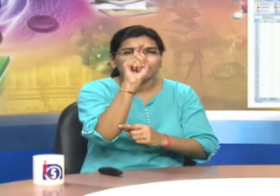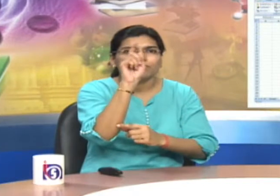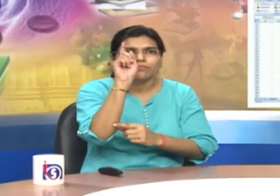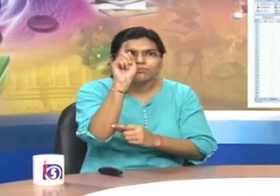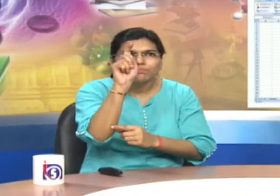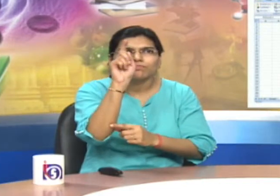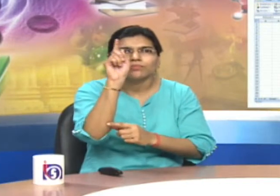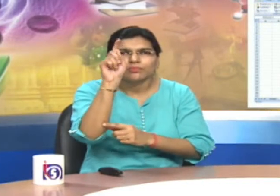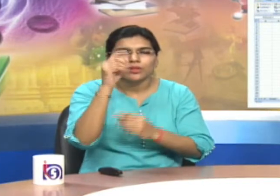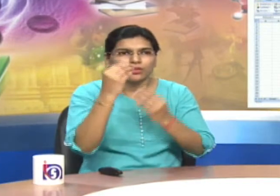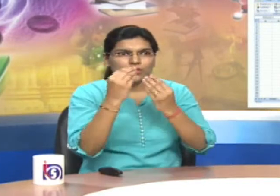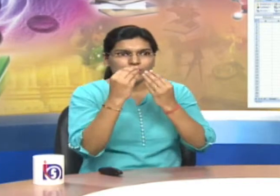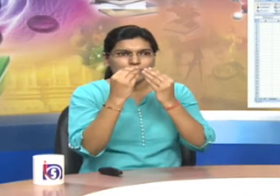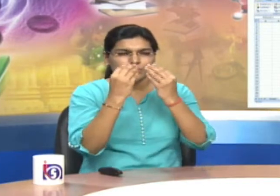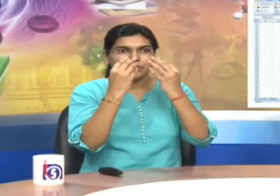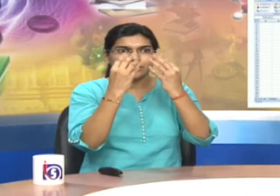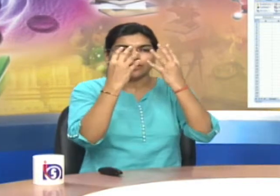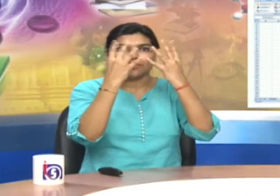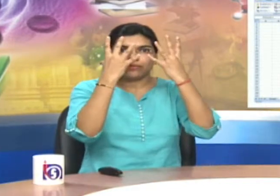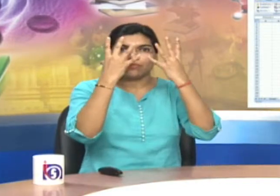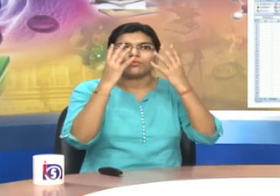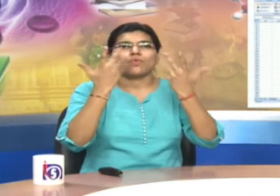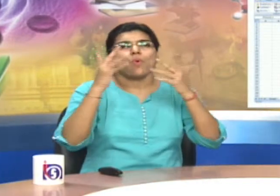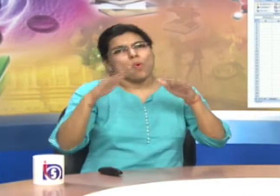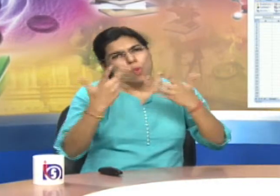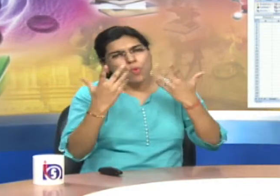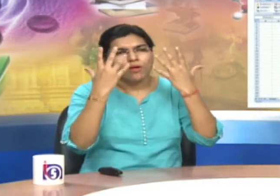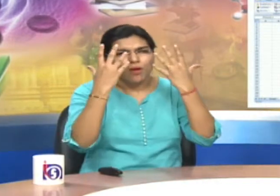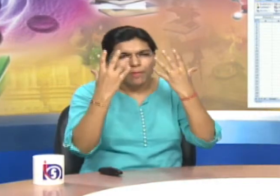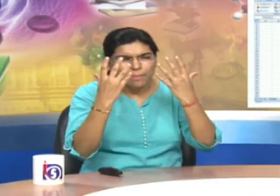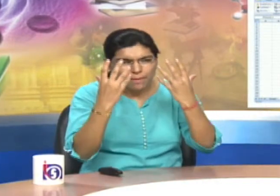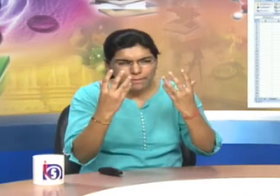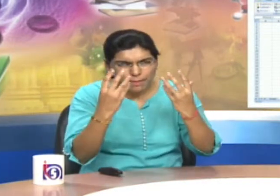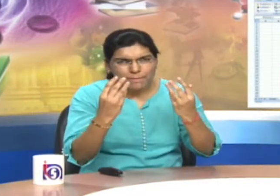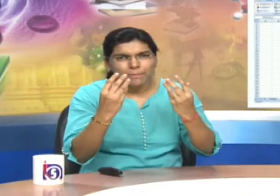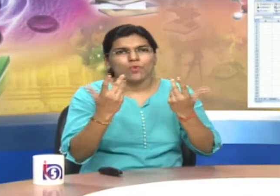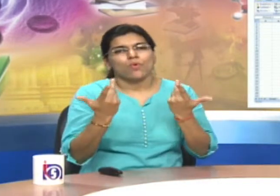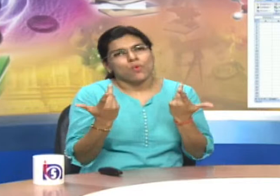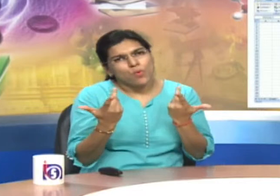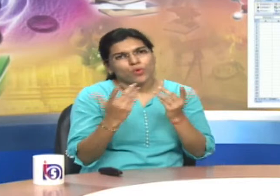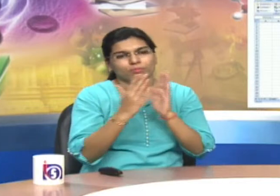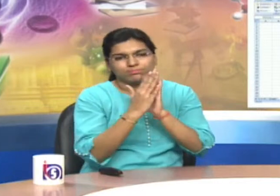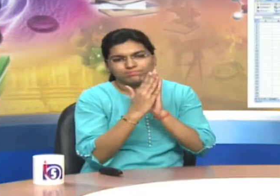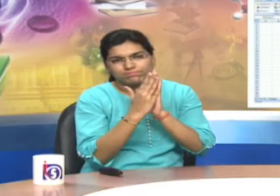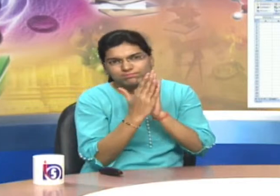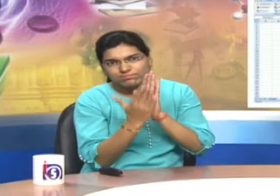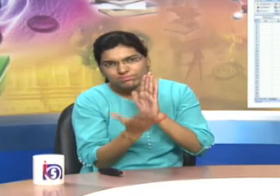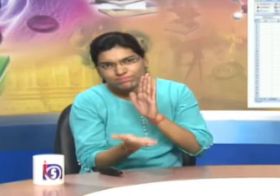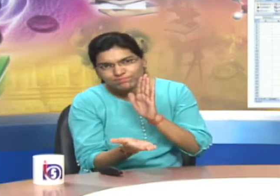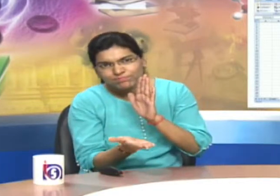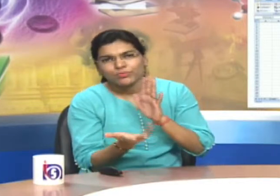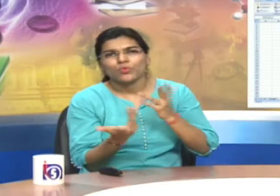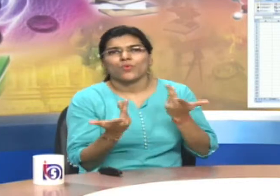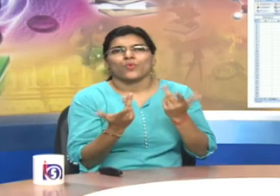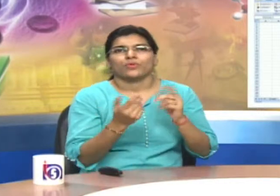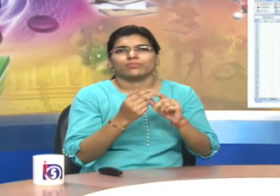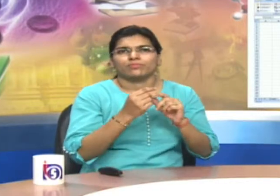bold, and there are different kinds of changes. You can just make your picture as